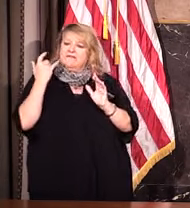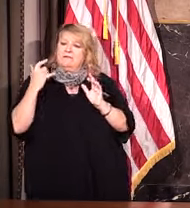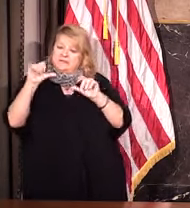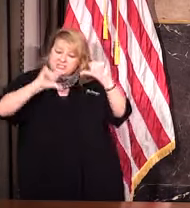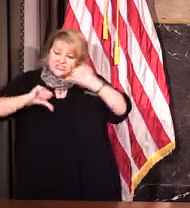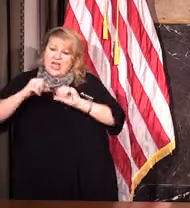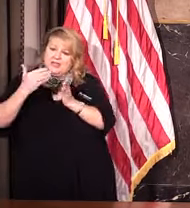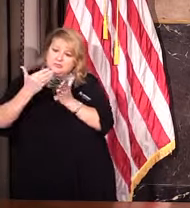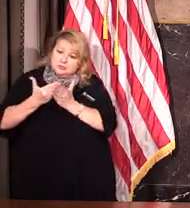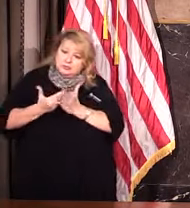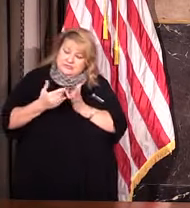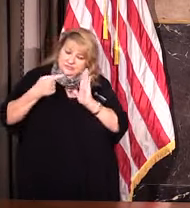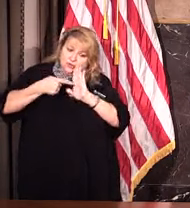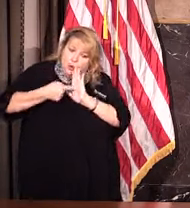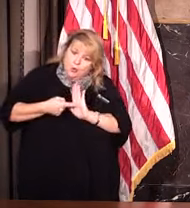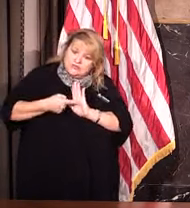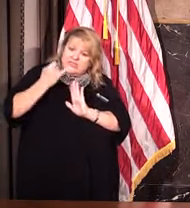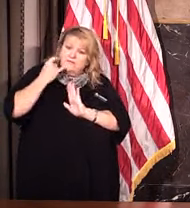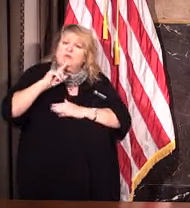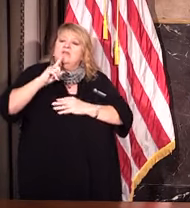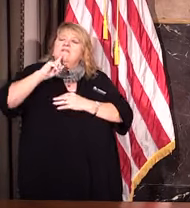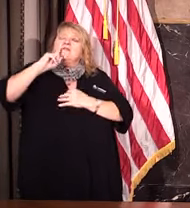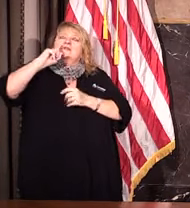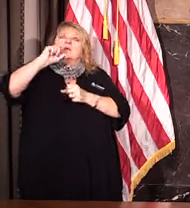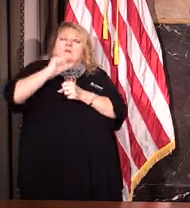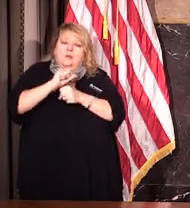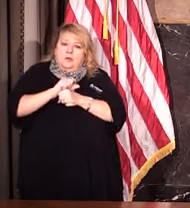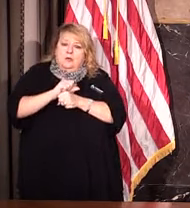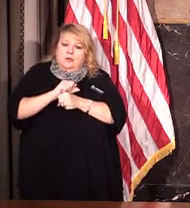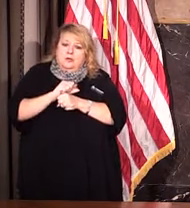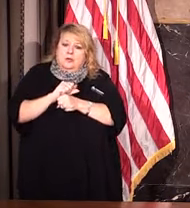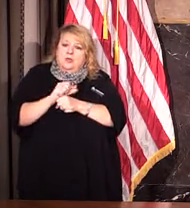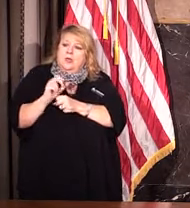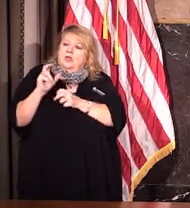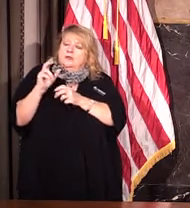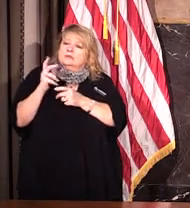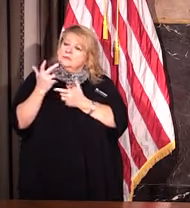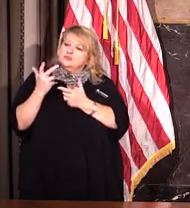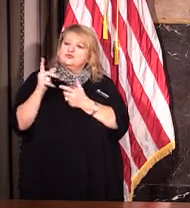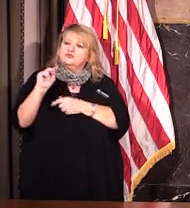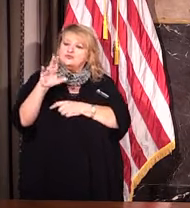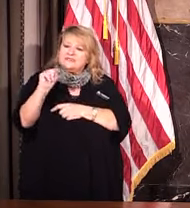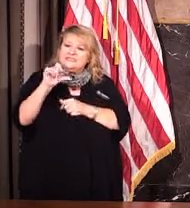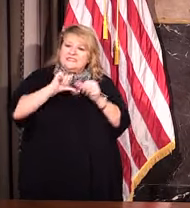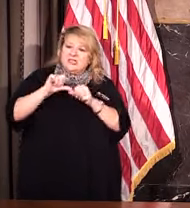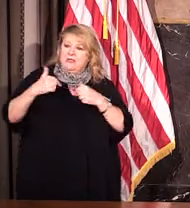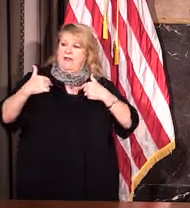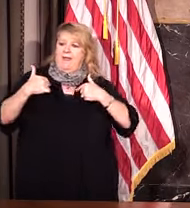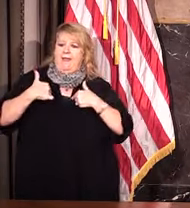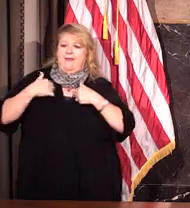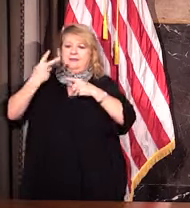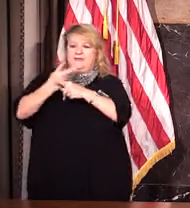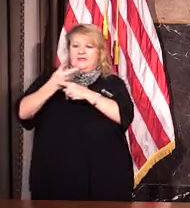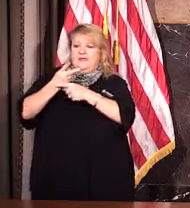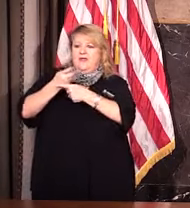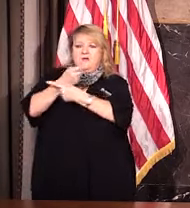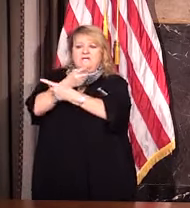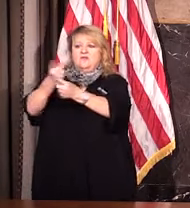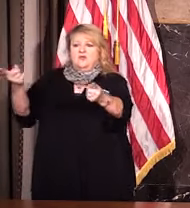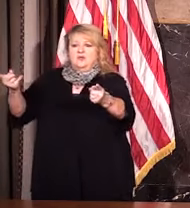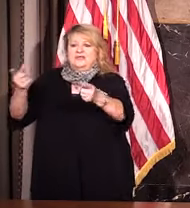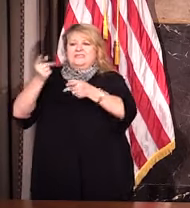behavior, if we legitimately and honestly treat each other as healthcare providers and treat each other as family, that it makes no